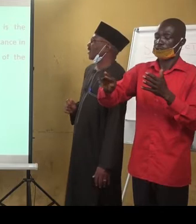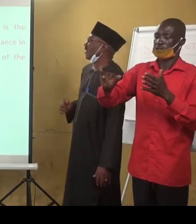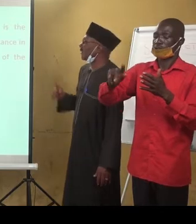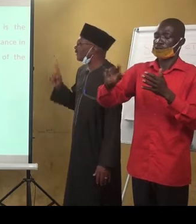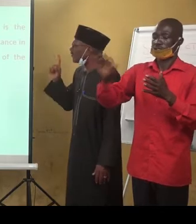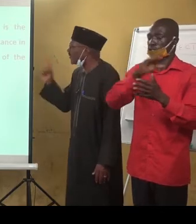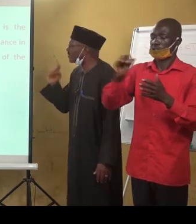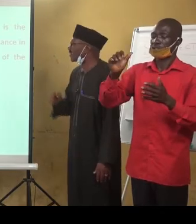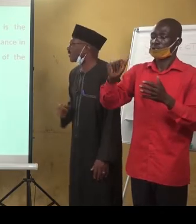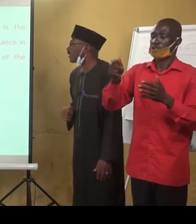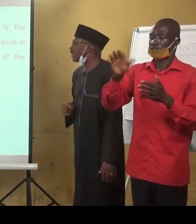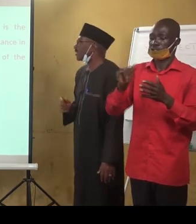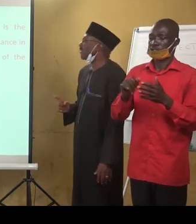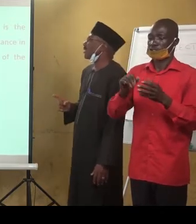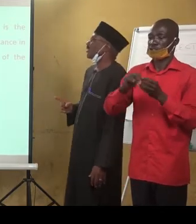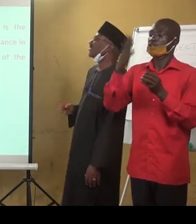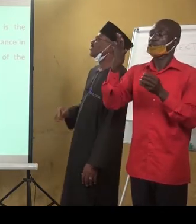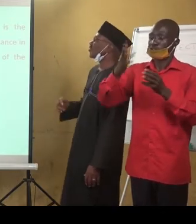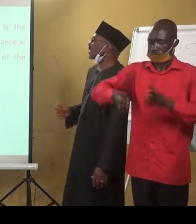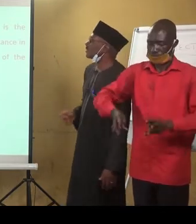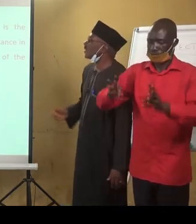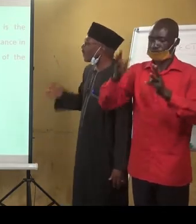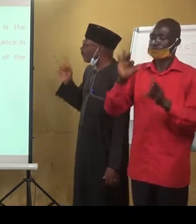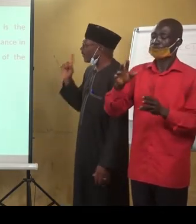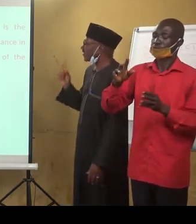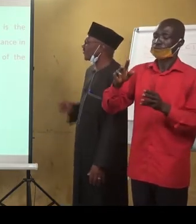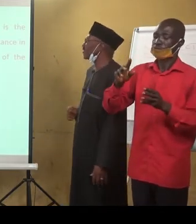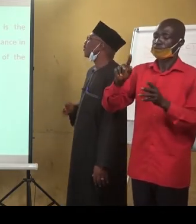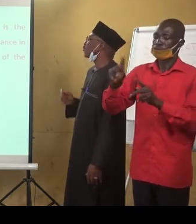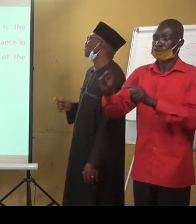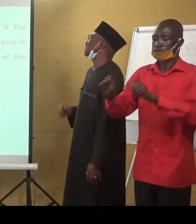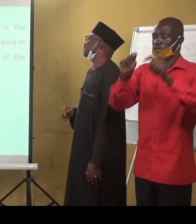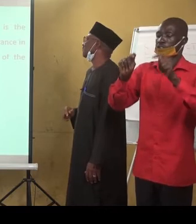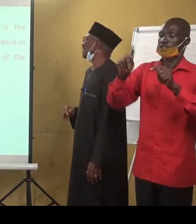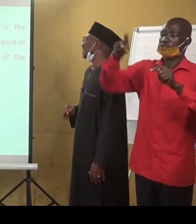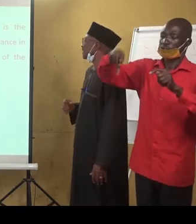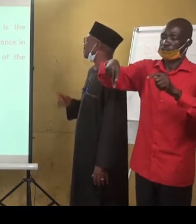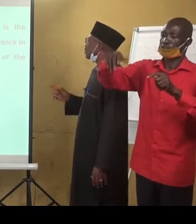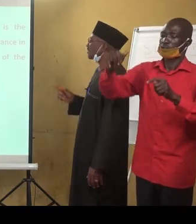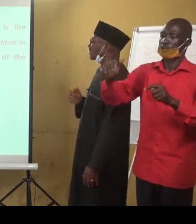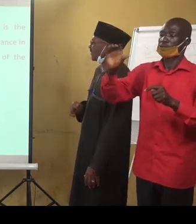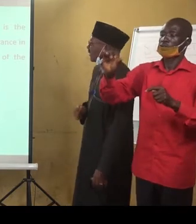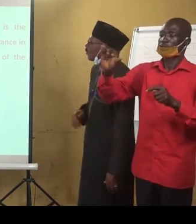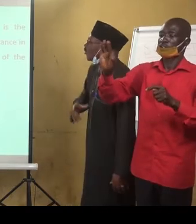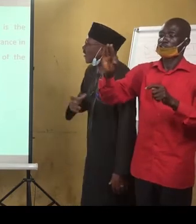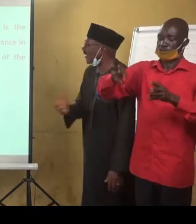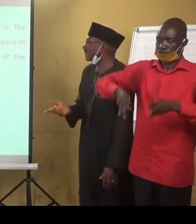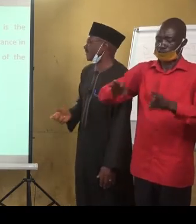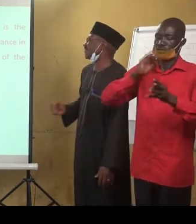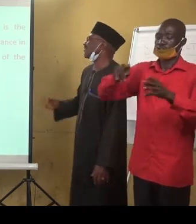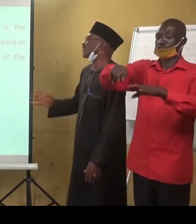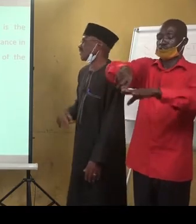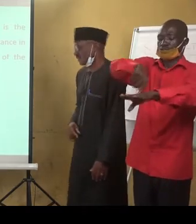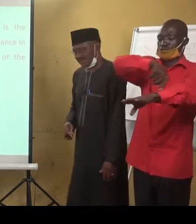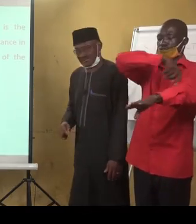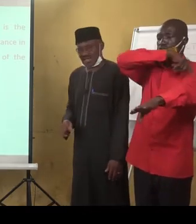Now, the fifth is the Trans-Pacific route. This route is the longest